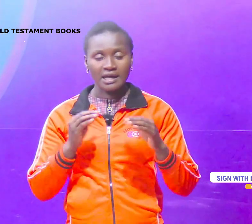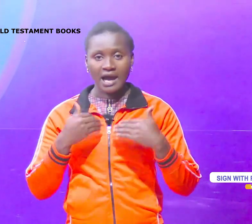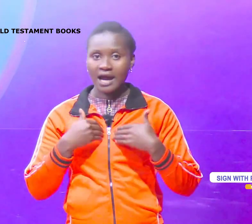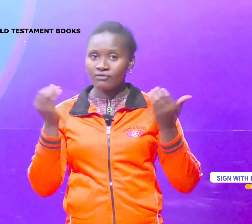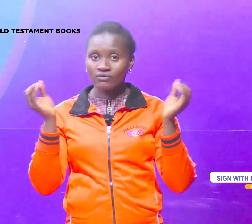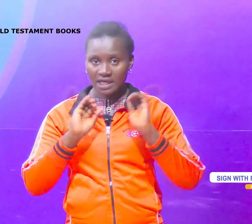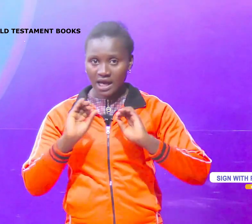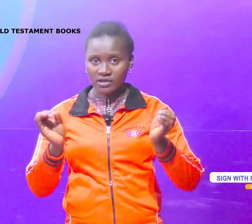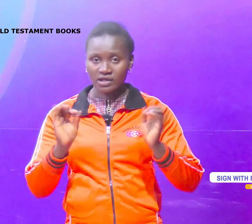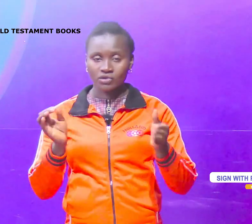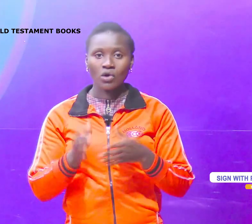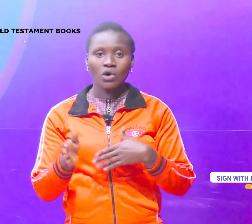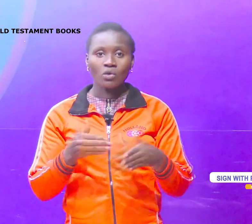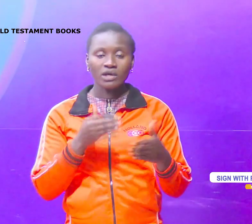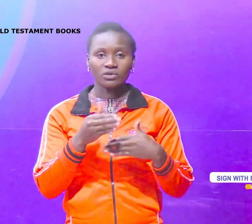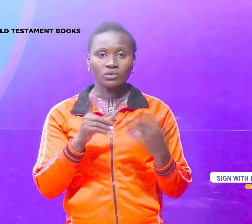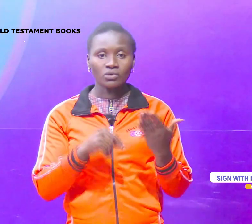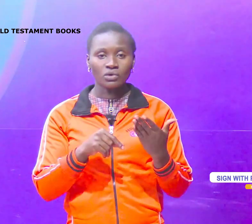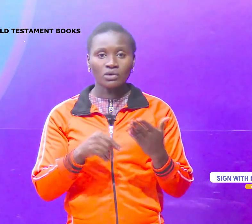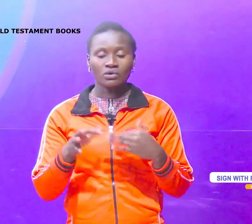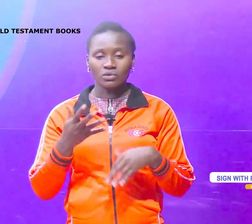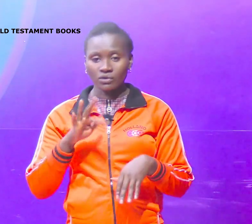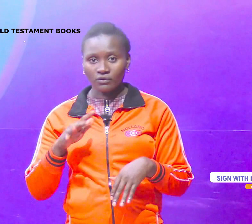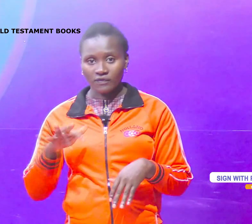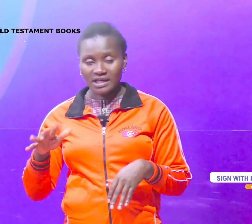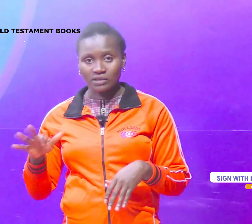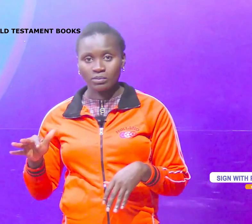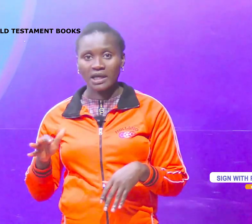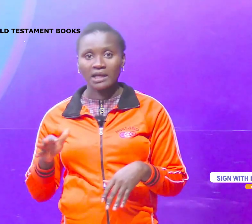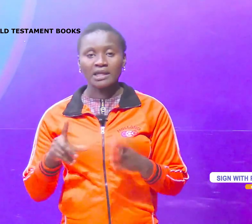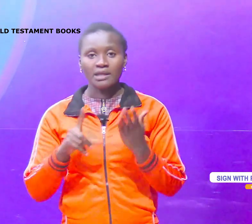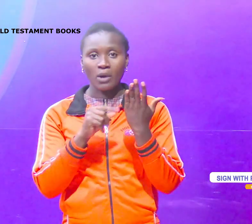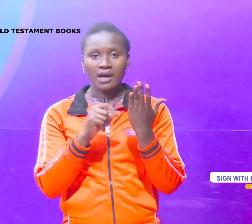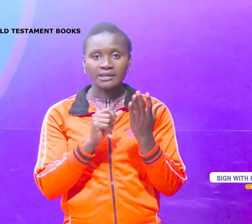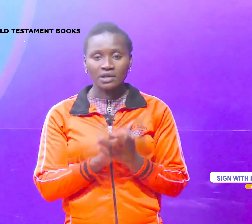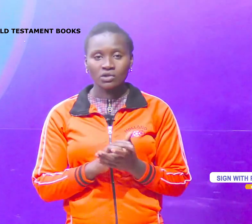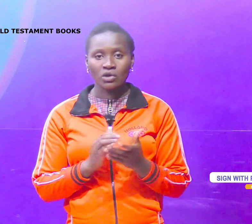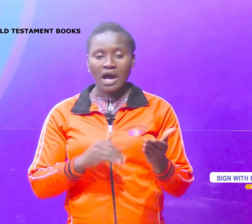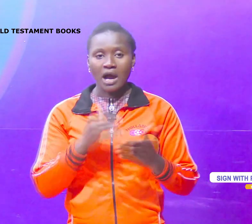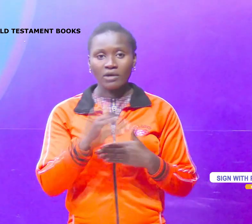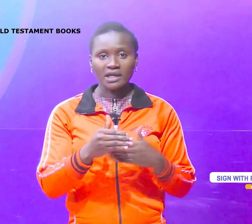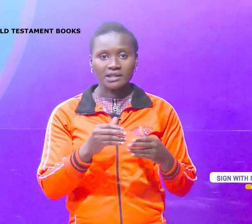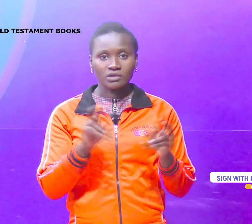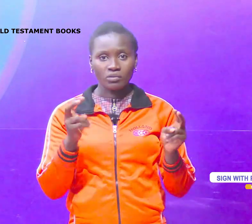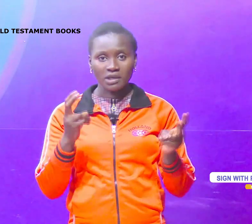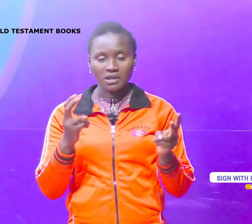have nothing. So what you do, you finger spell the words. So our next topic, we have